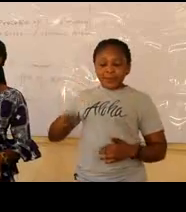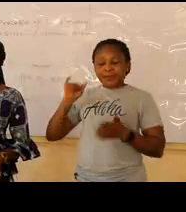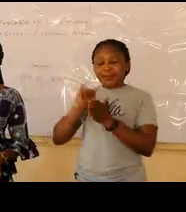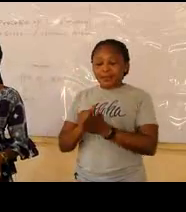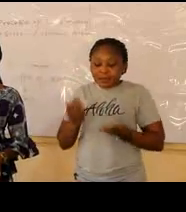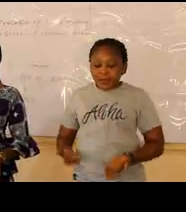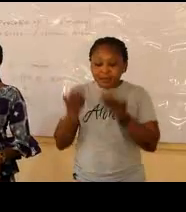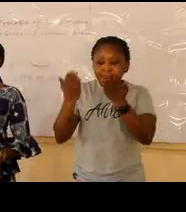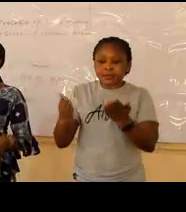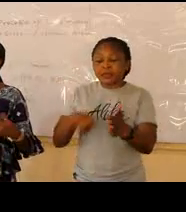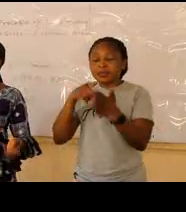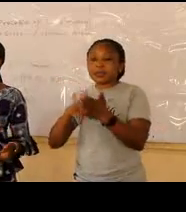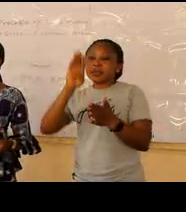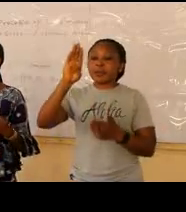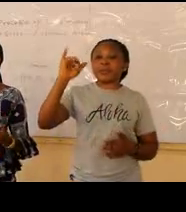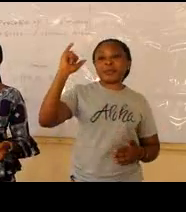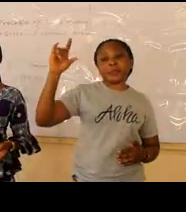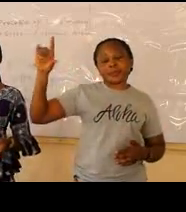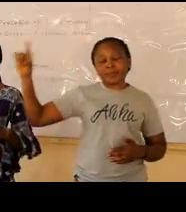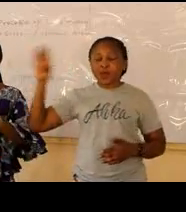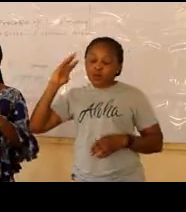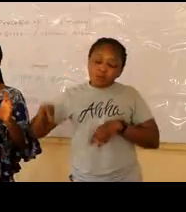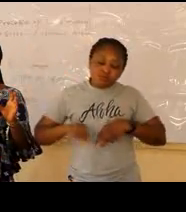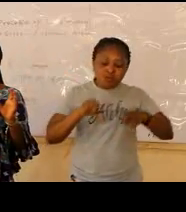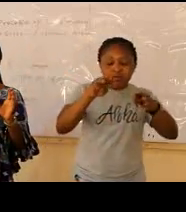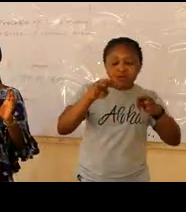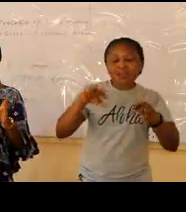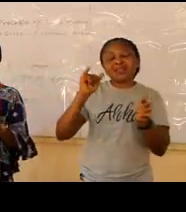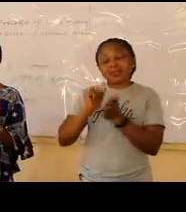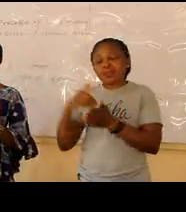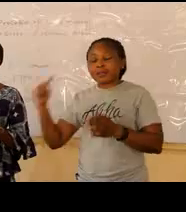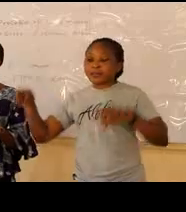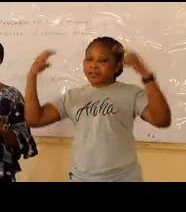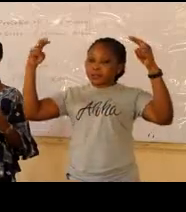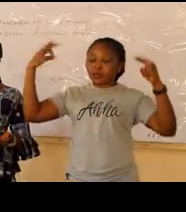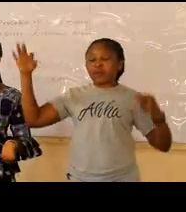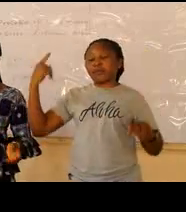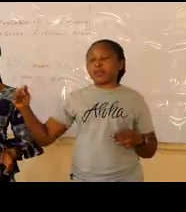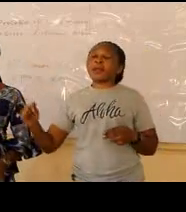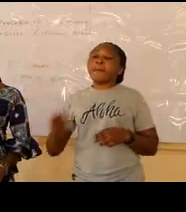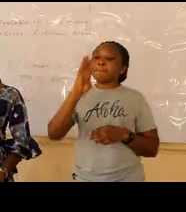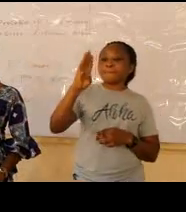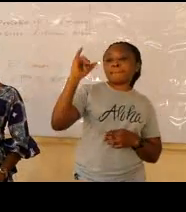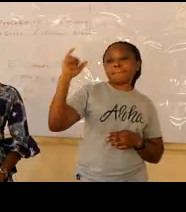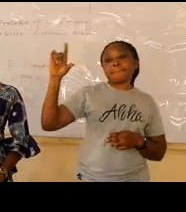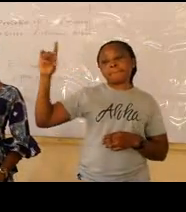this bill will do what? Will move or appeal that the title of the bill should be what? Read